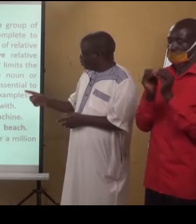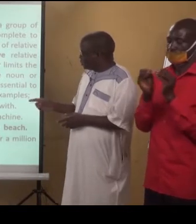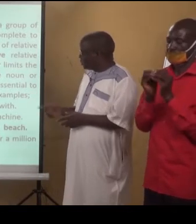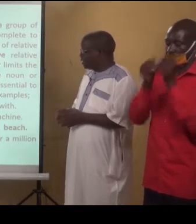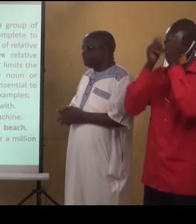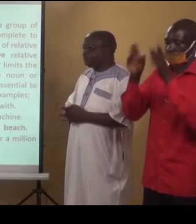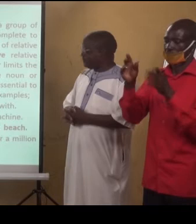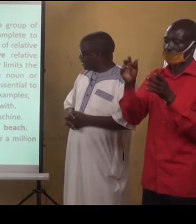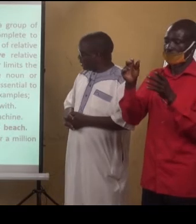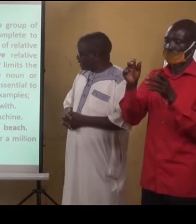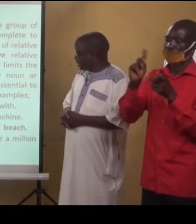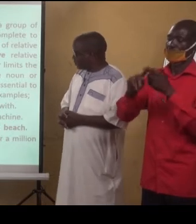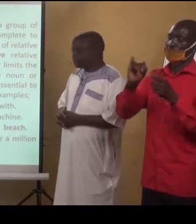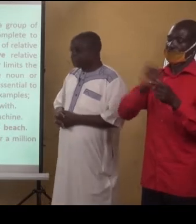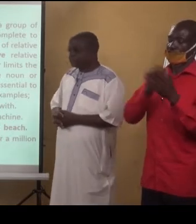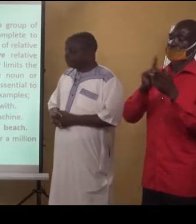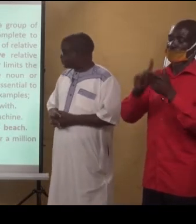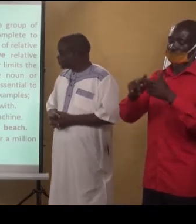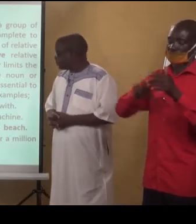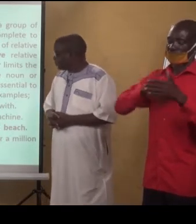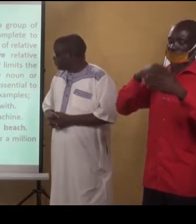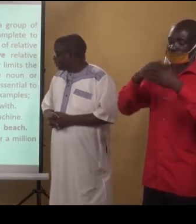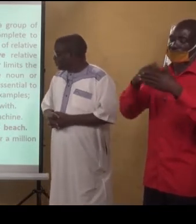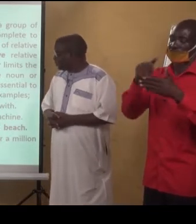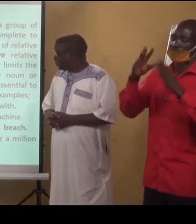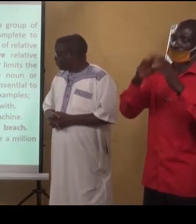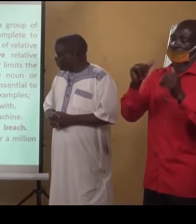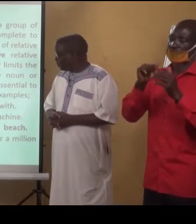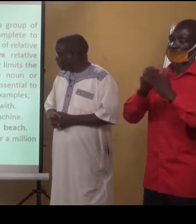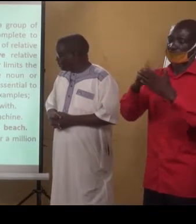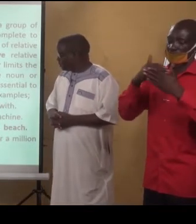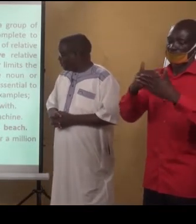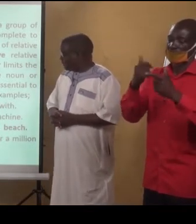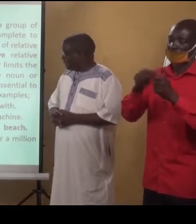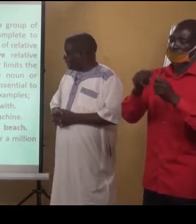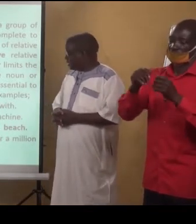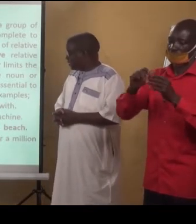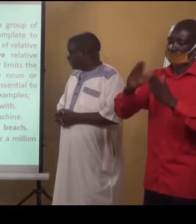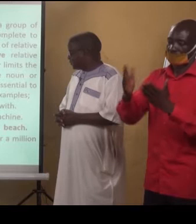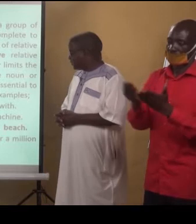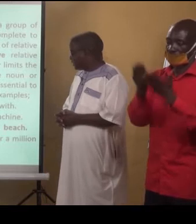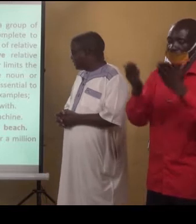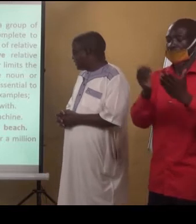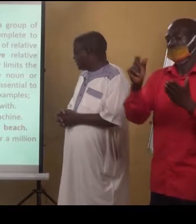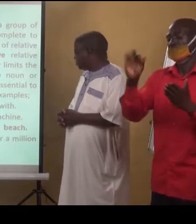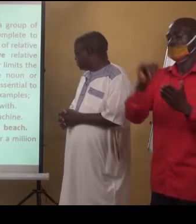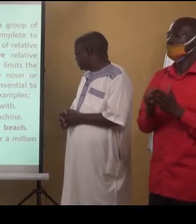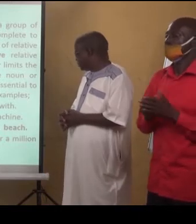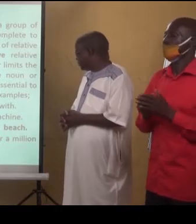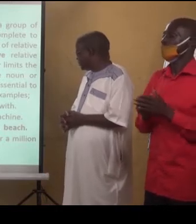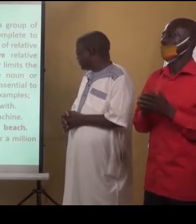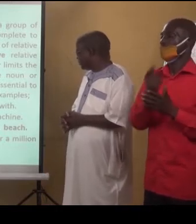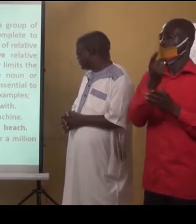I want to live near the house. Number four, the house that is near the